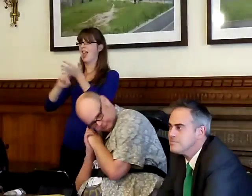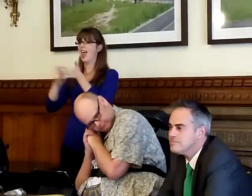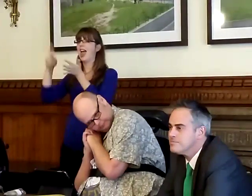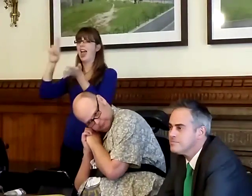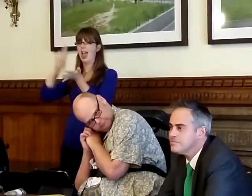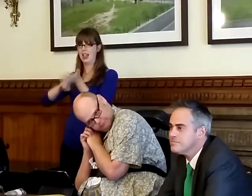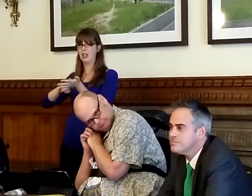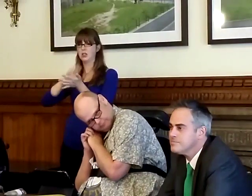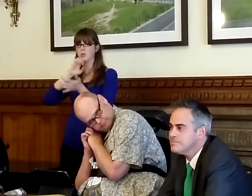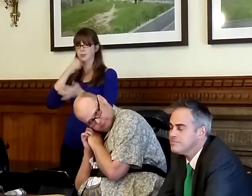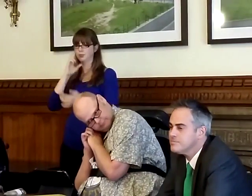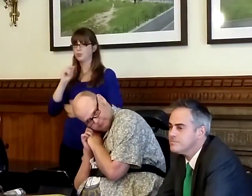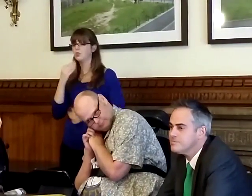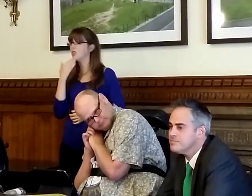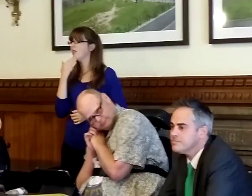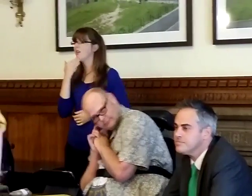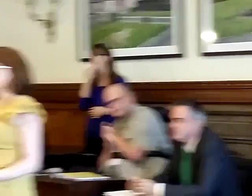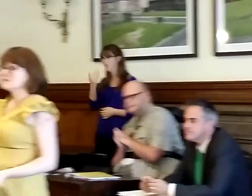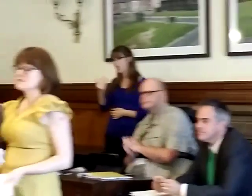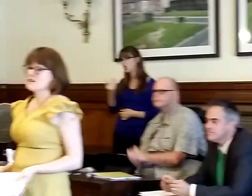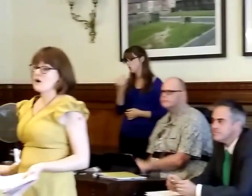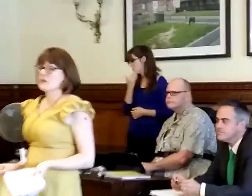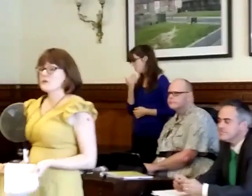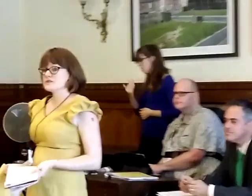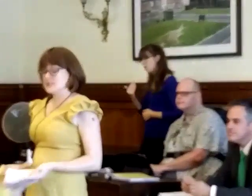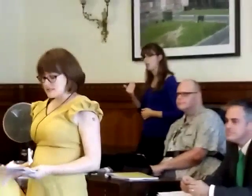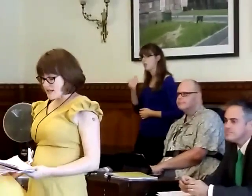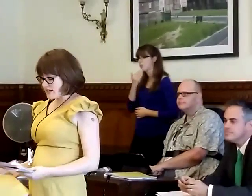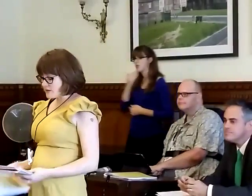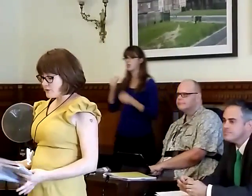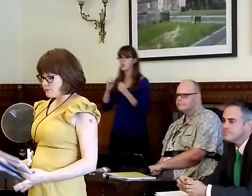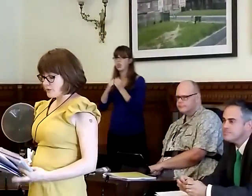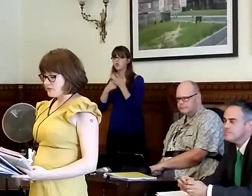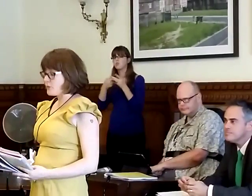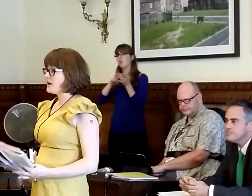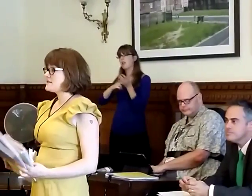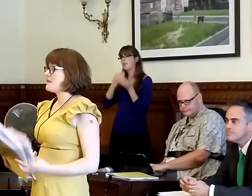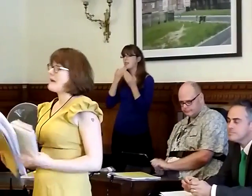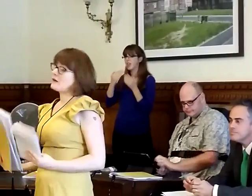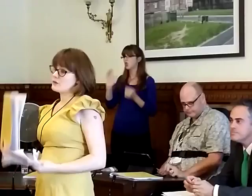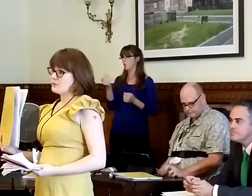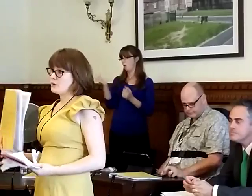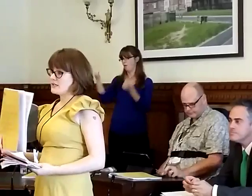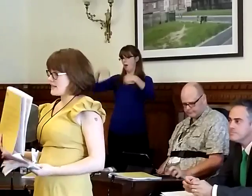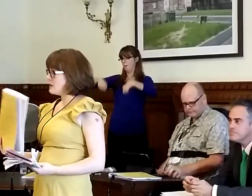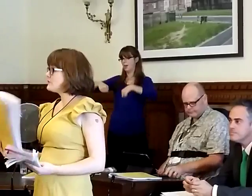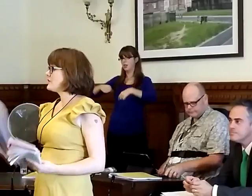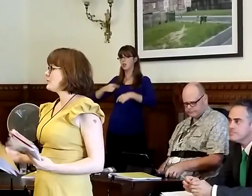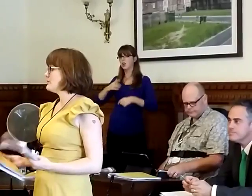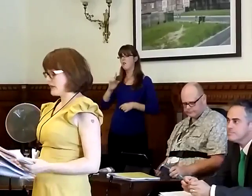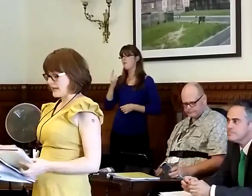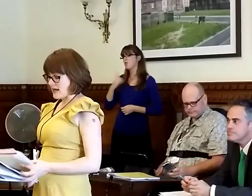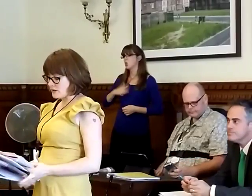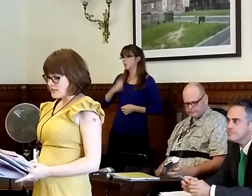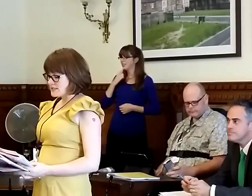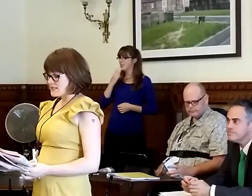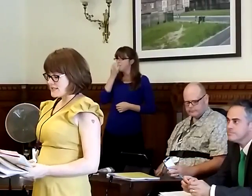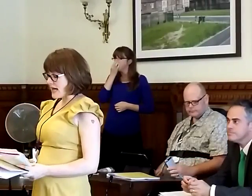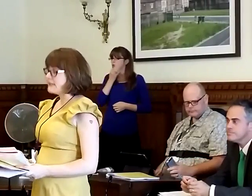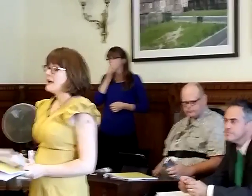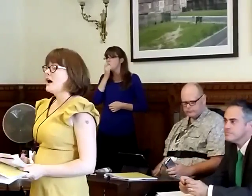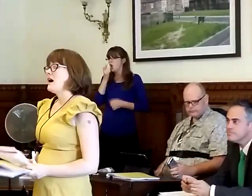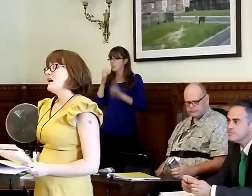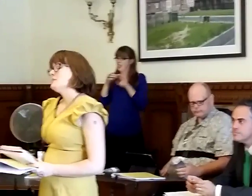Thank you, Brian, and thank you everyone for coming. To start with, I'm just going to say a few brief words about the report itself that we're bringing